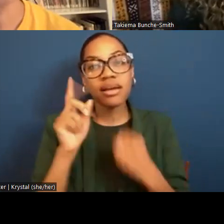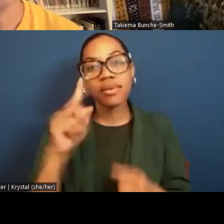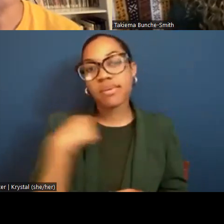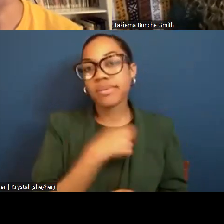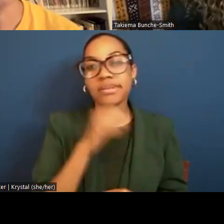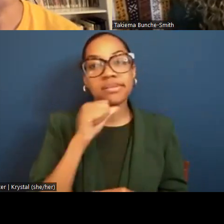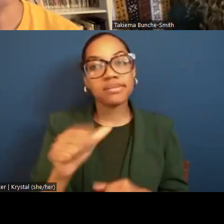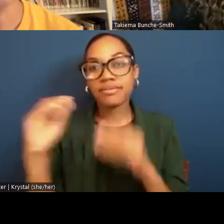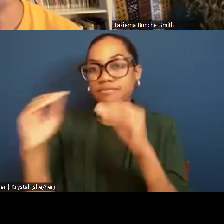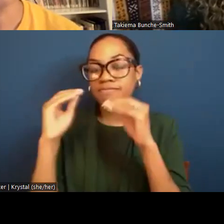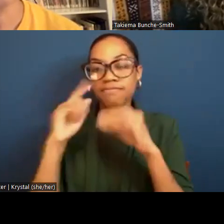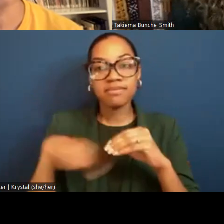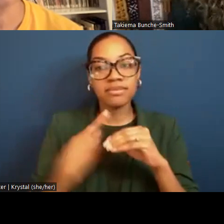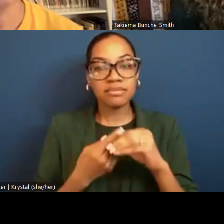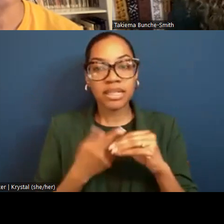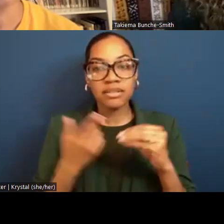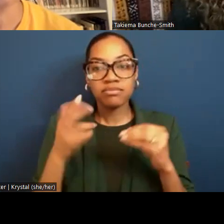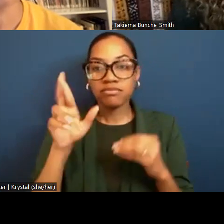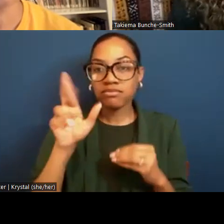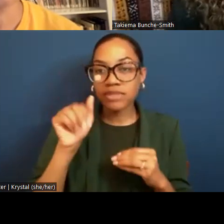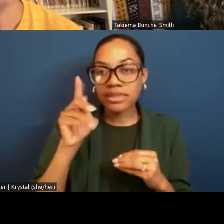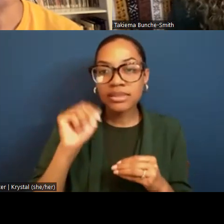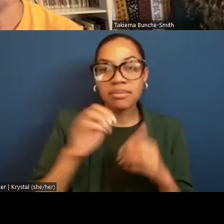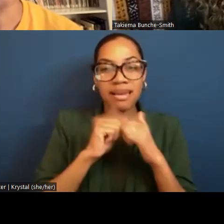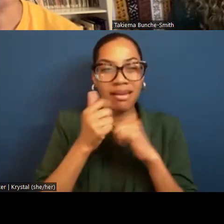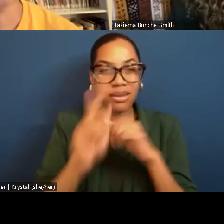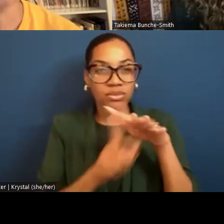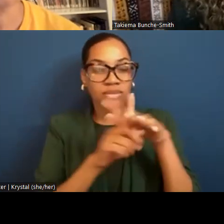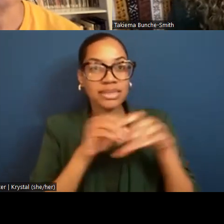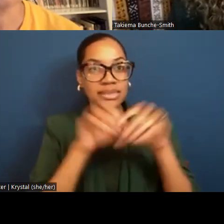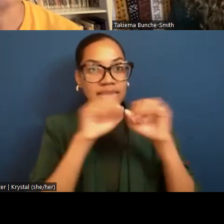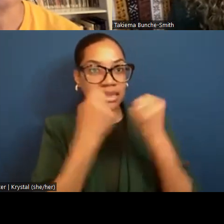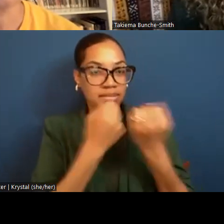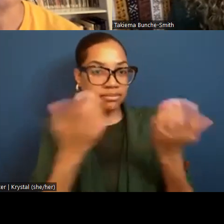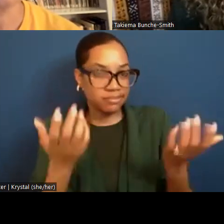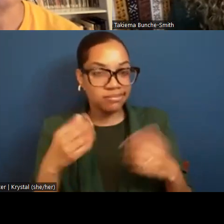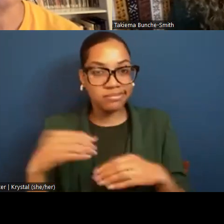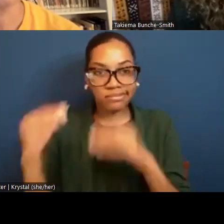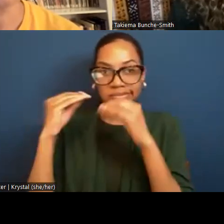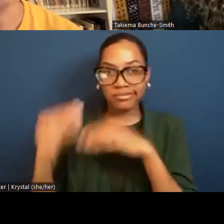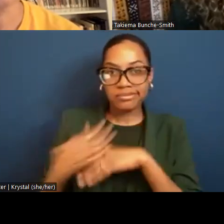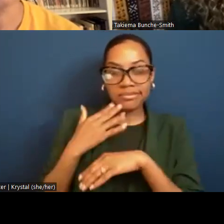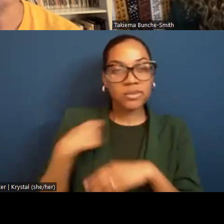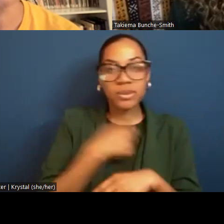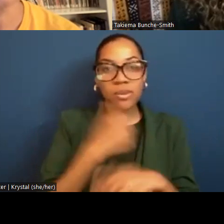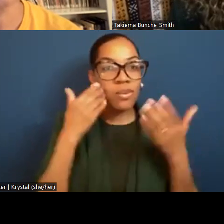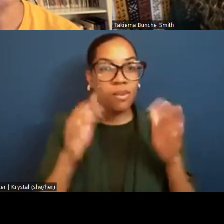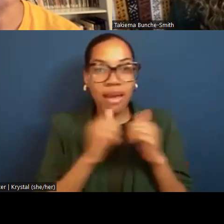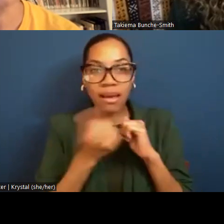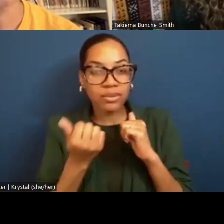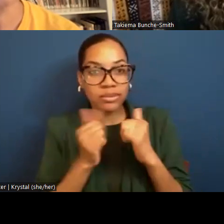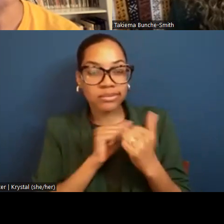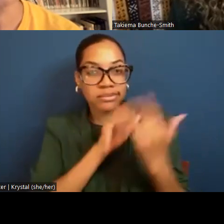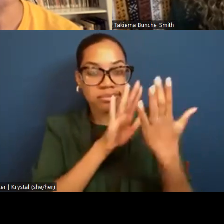You know, there's a perspective that Peggy McIntosh, the social justice educator, once shared. You know, I was taught to see